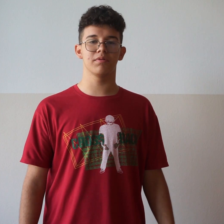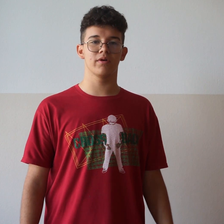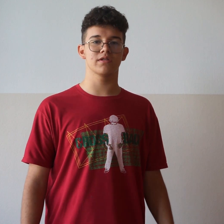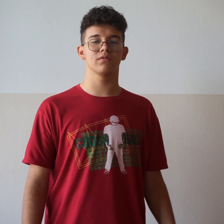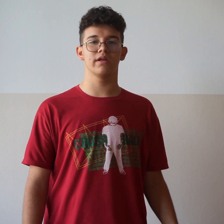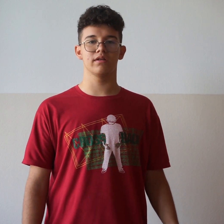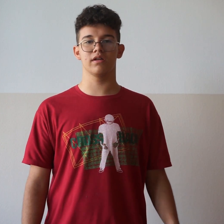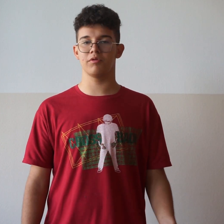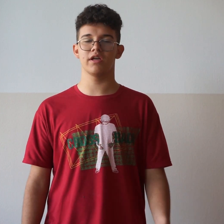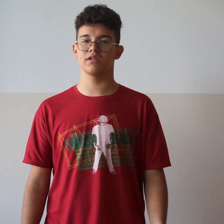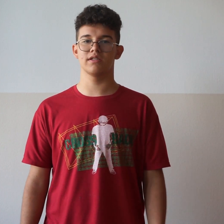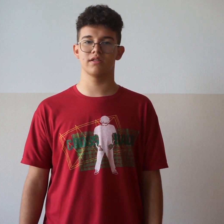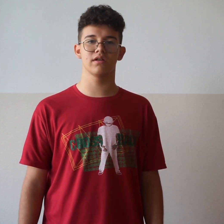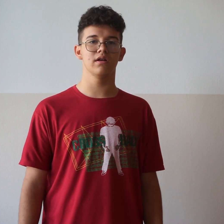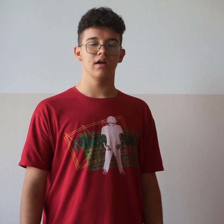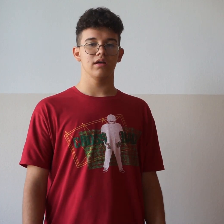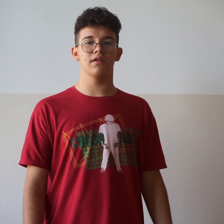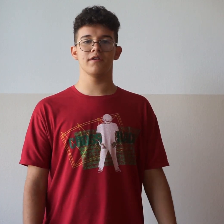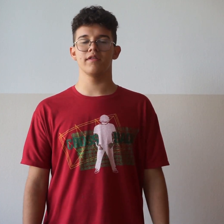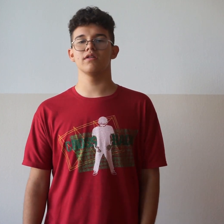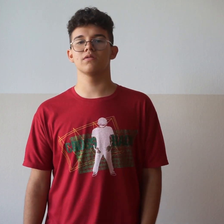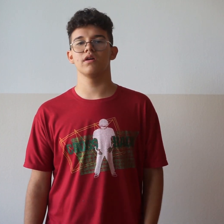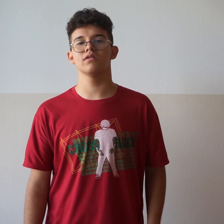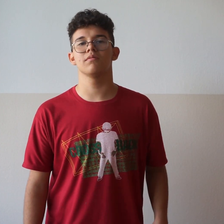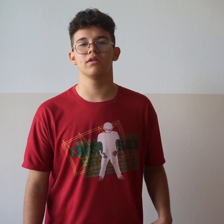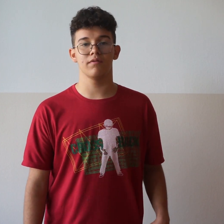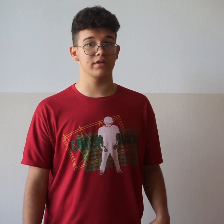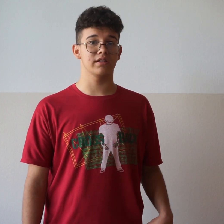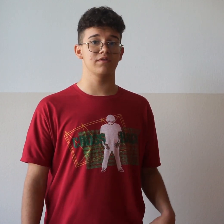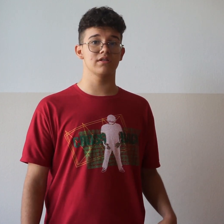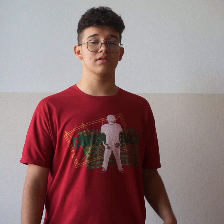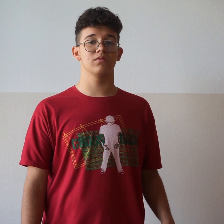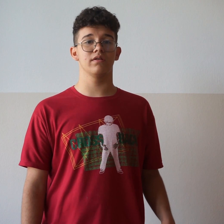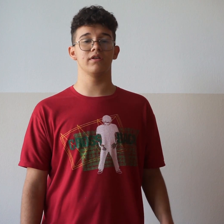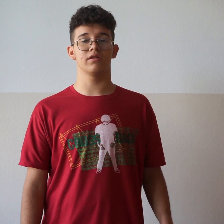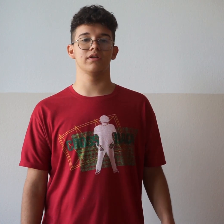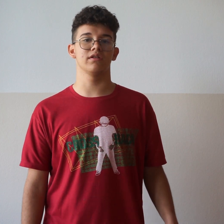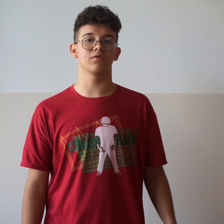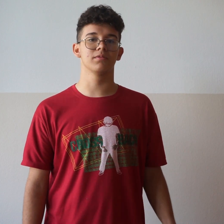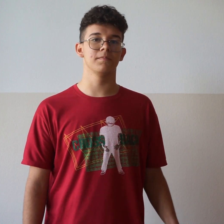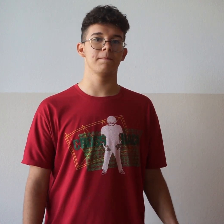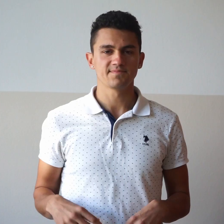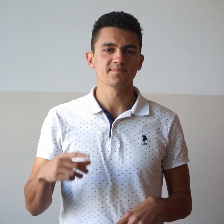way so the communication is easier. And the third thing is to engage them in everyday activities so they feel included in the group. There